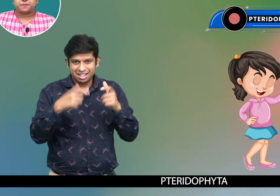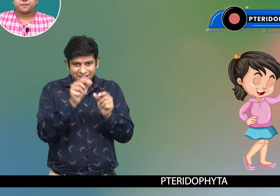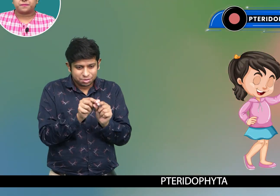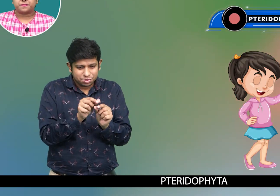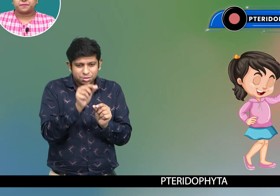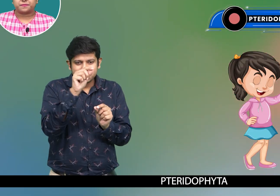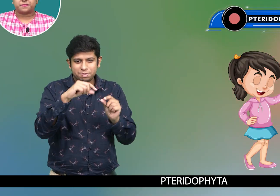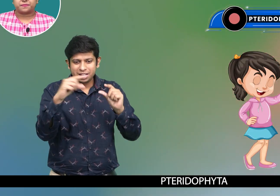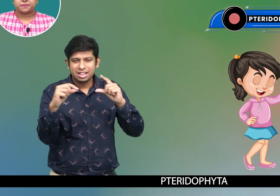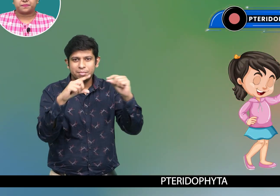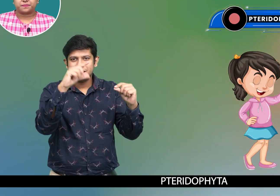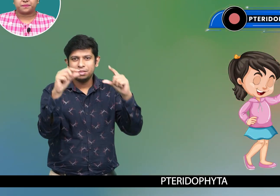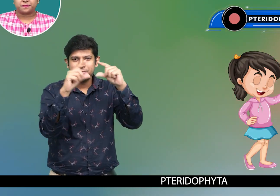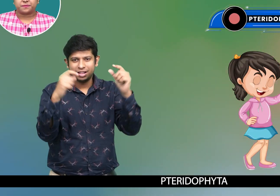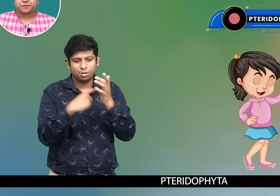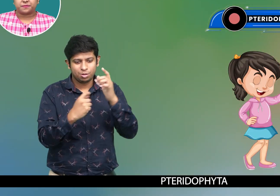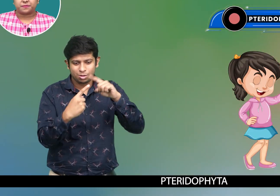Pteridophyta.